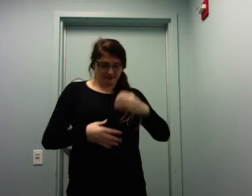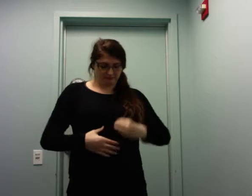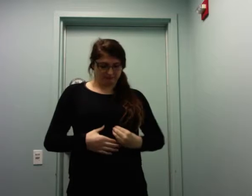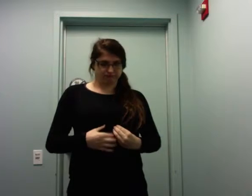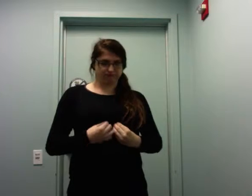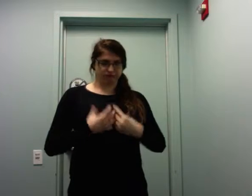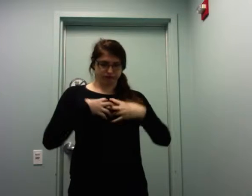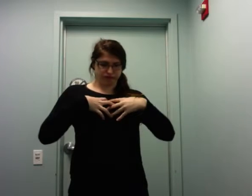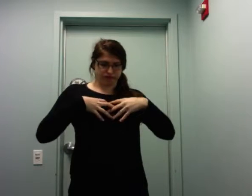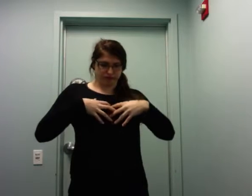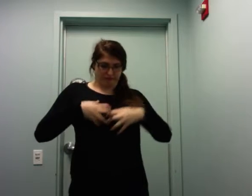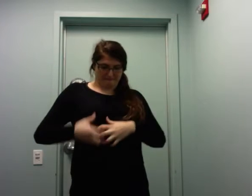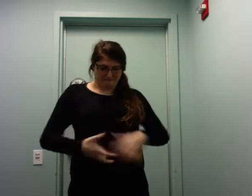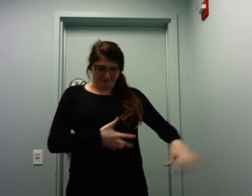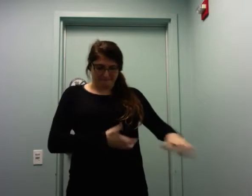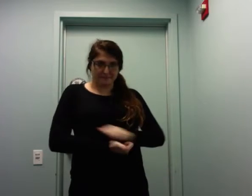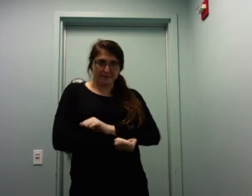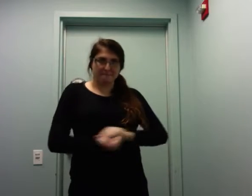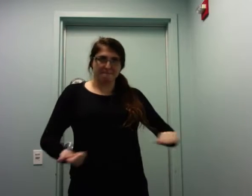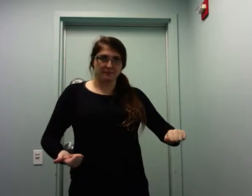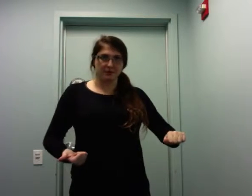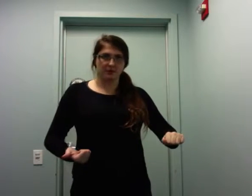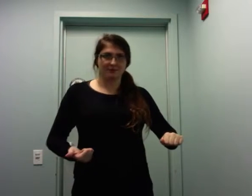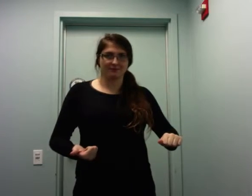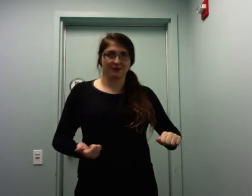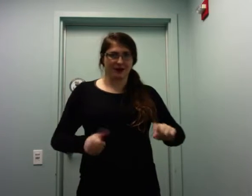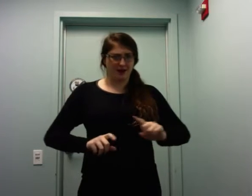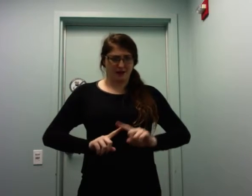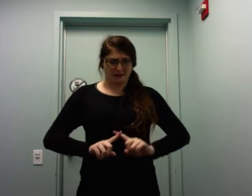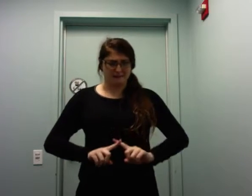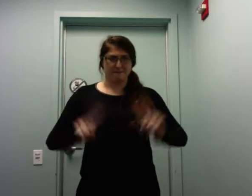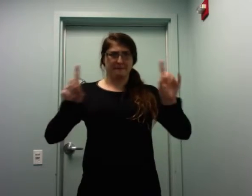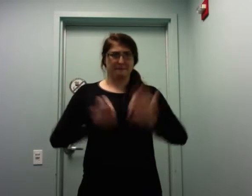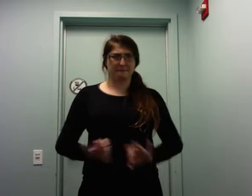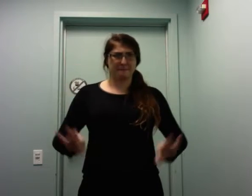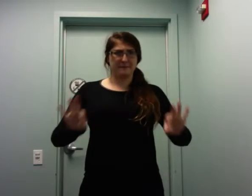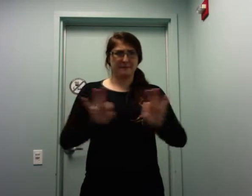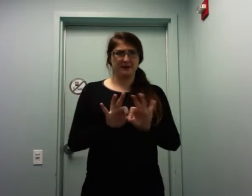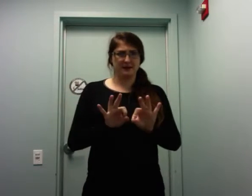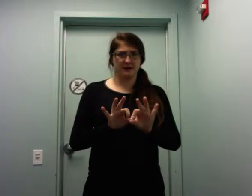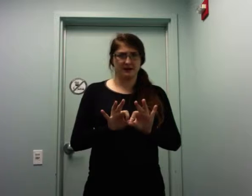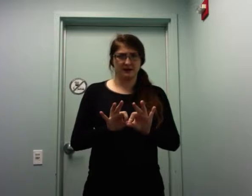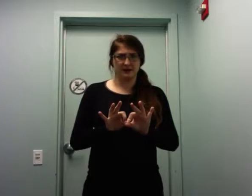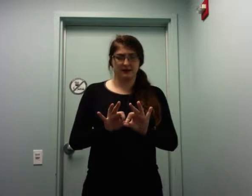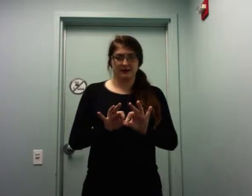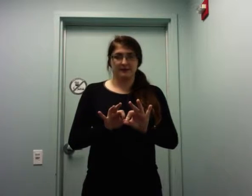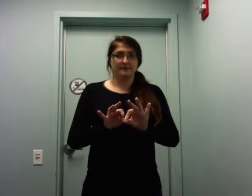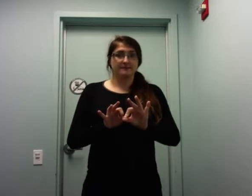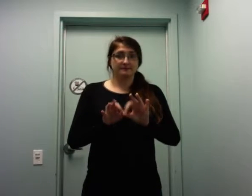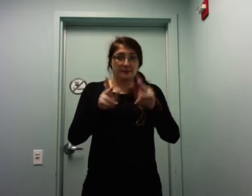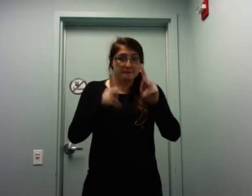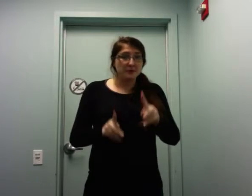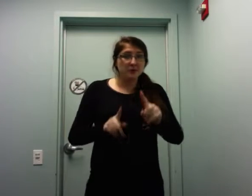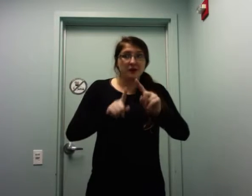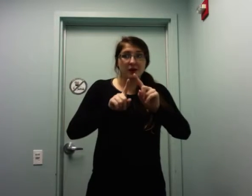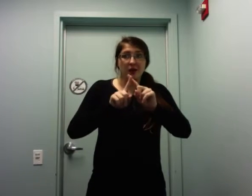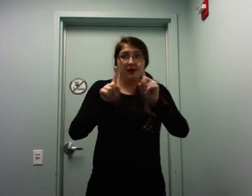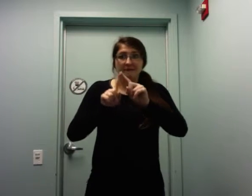a very important distinction because this virus affects every individual uniquely. There can be one